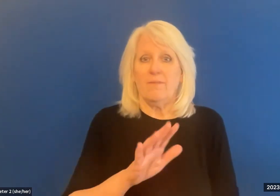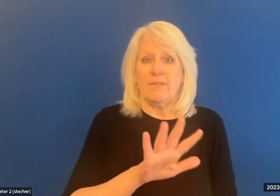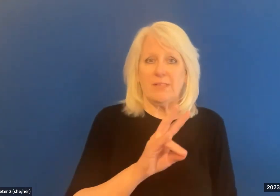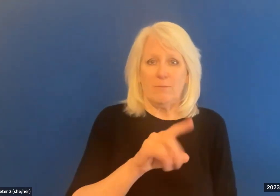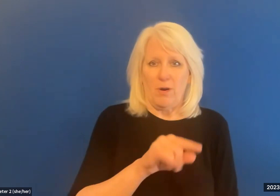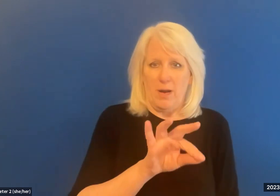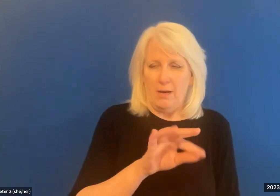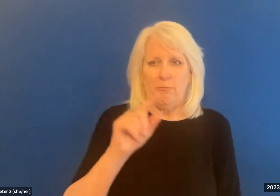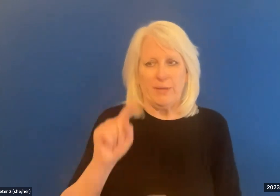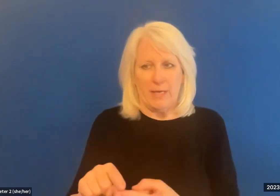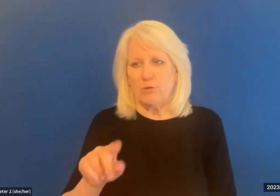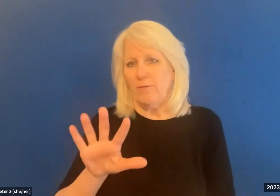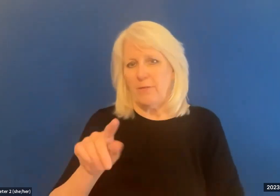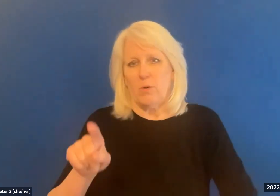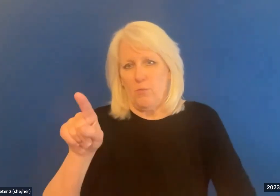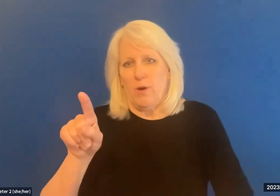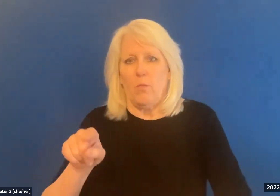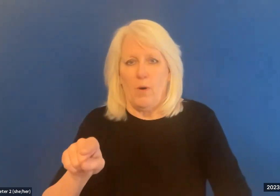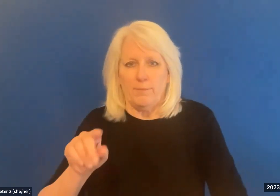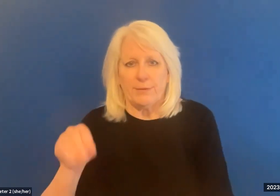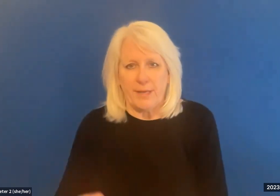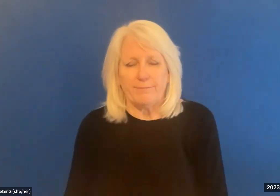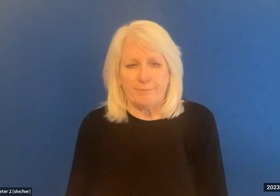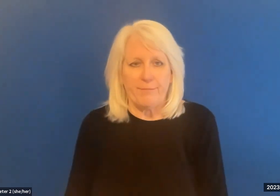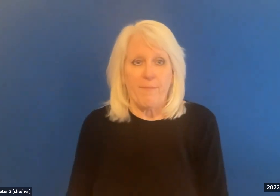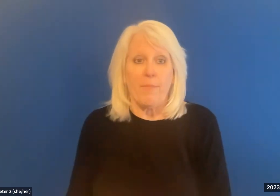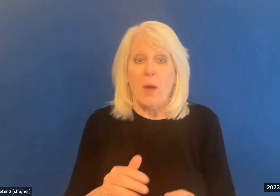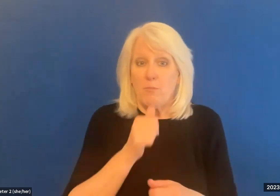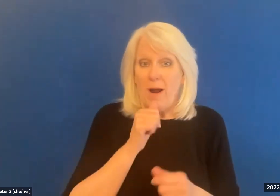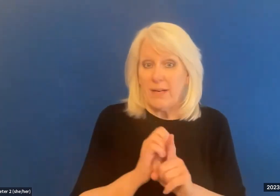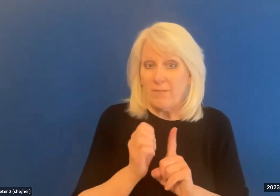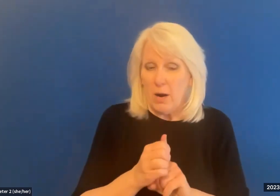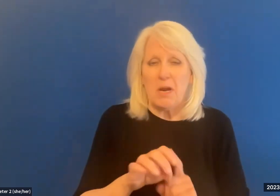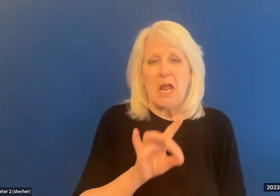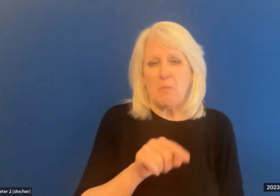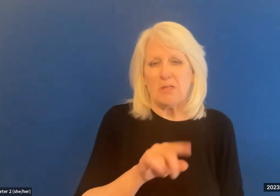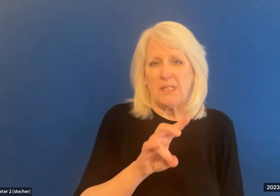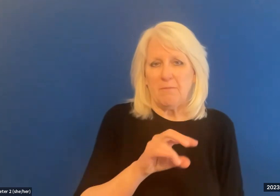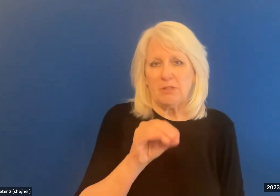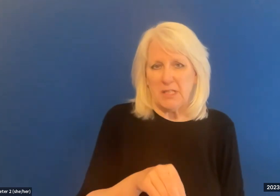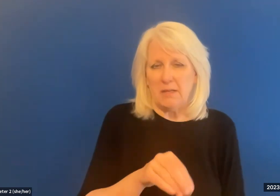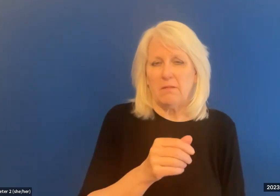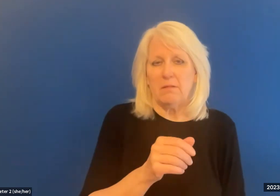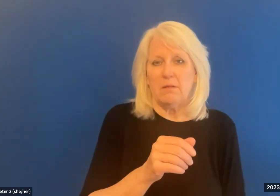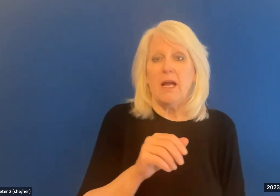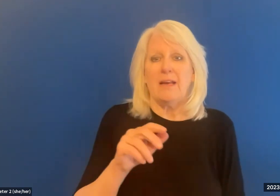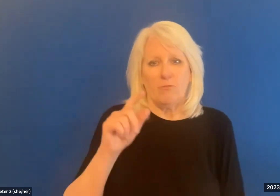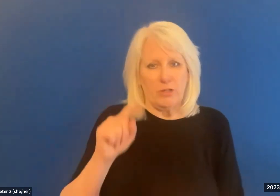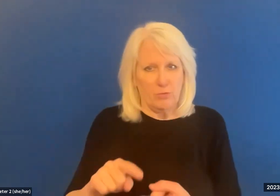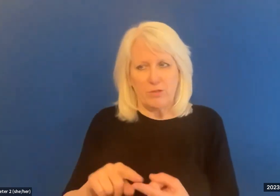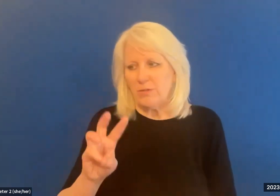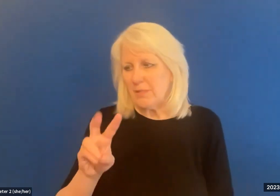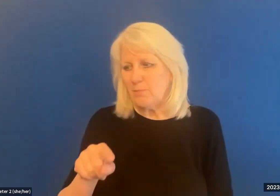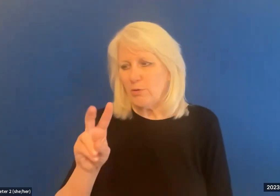to 51.1% in 2021. Private environment requests decreased from 8.7% to